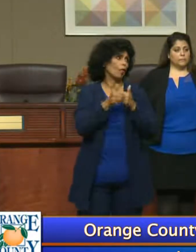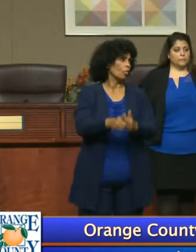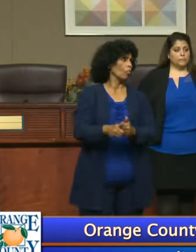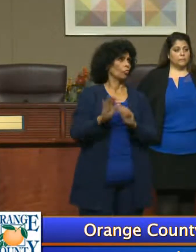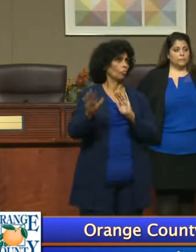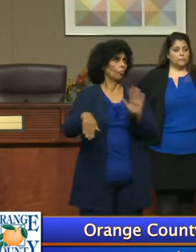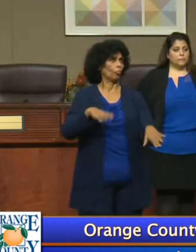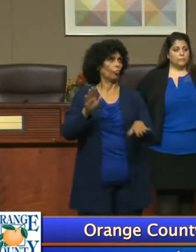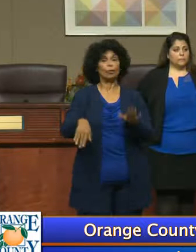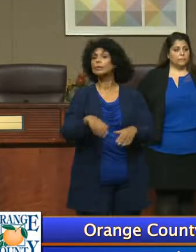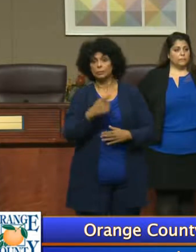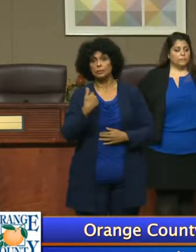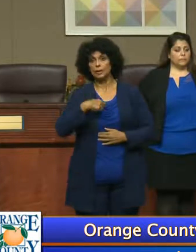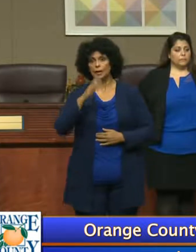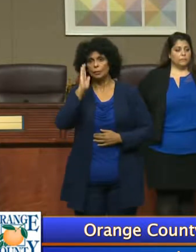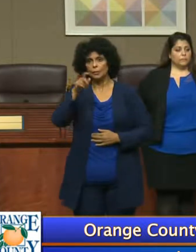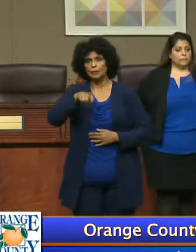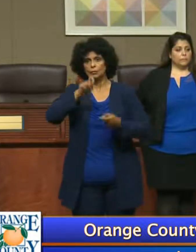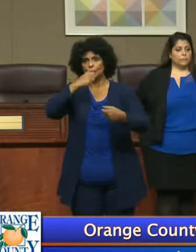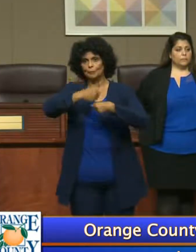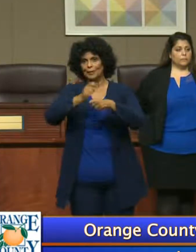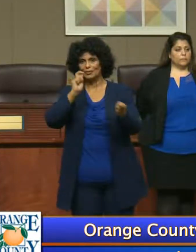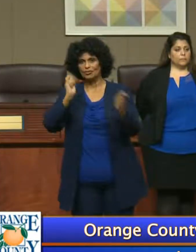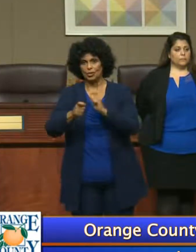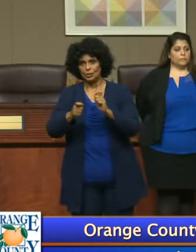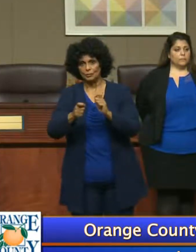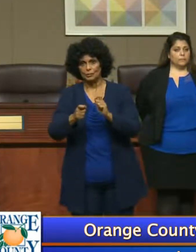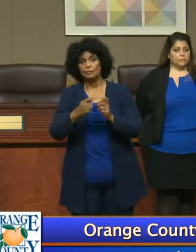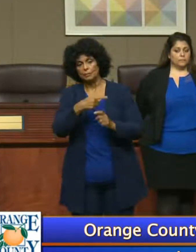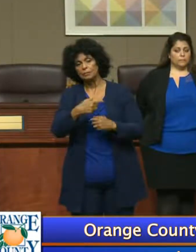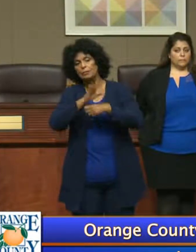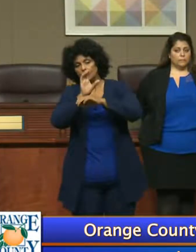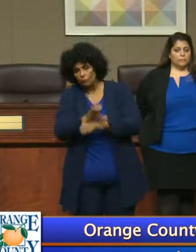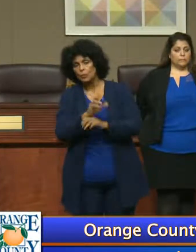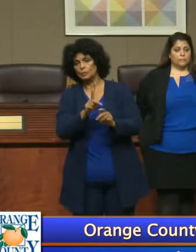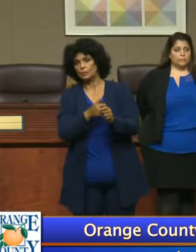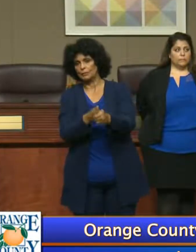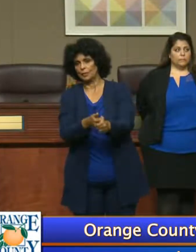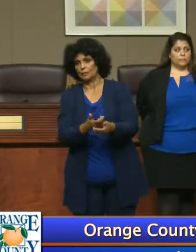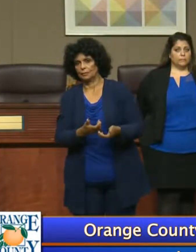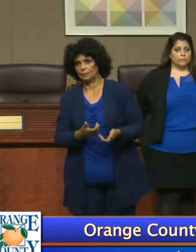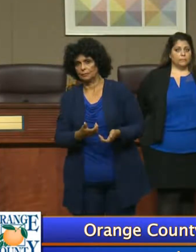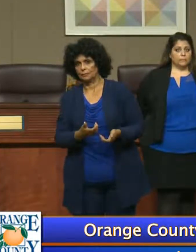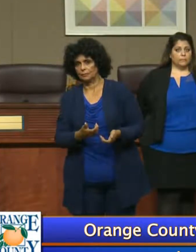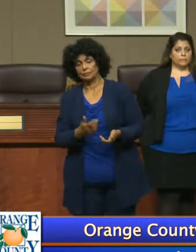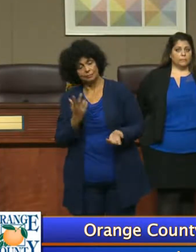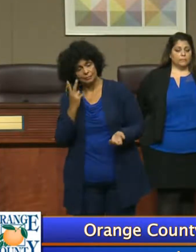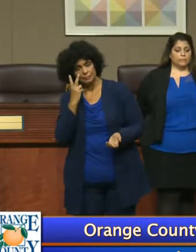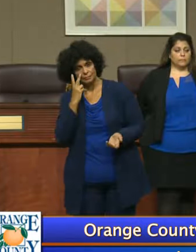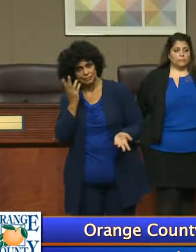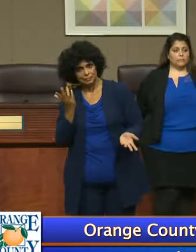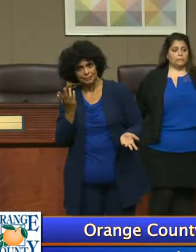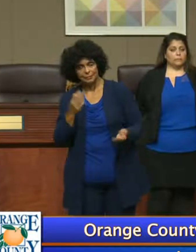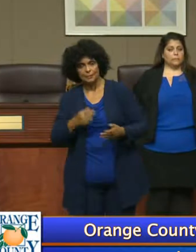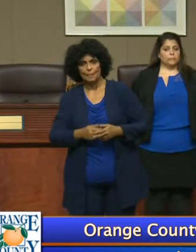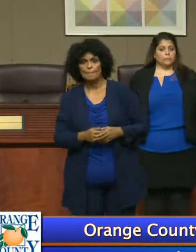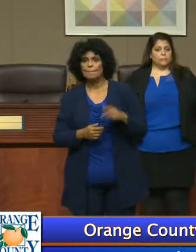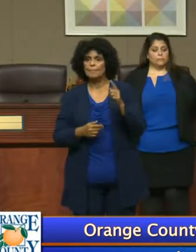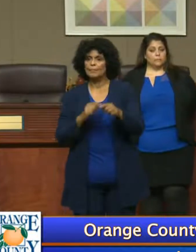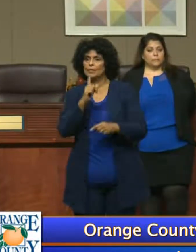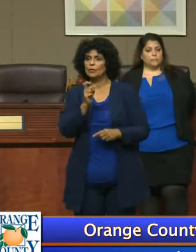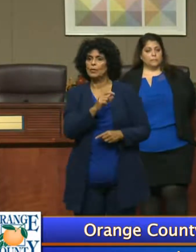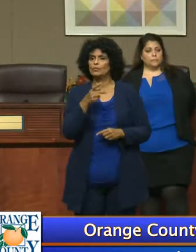compliance that we want to see within the community. Yeah. All right. Questions for Dr. Pino. Danielle Lama with